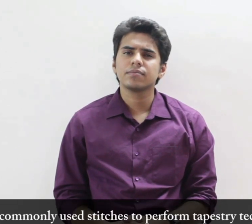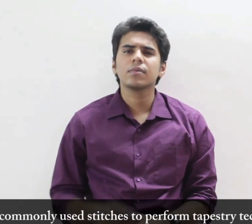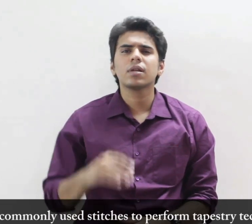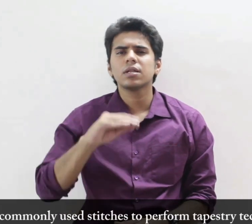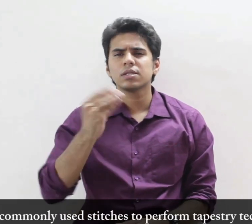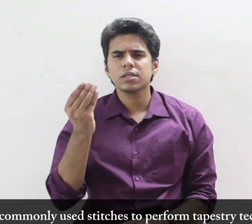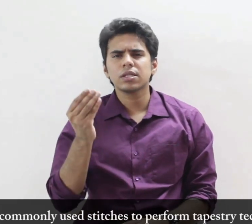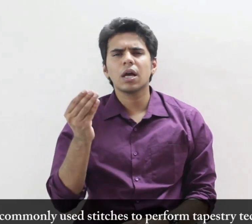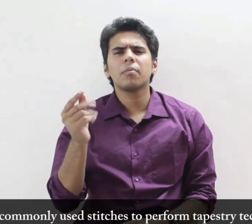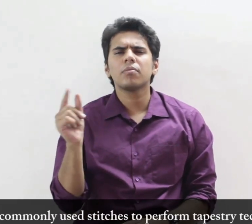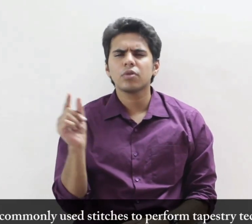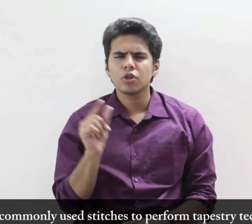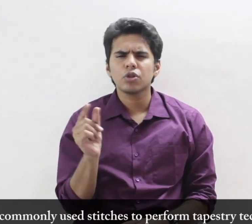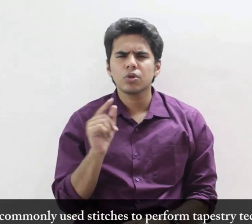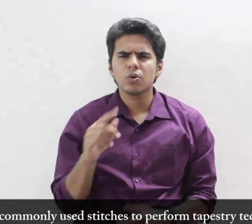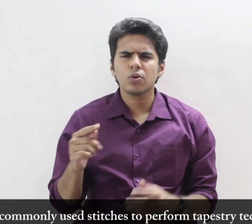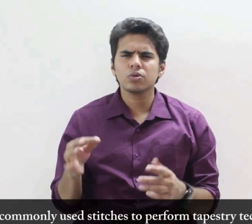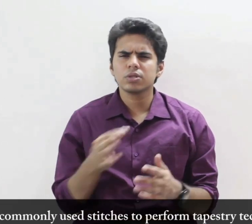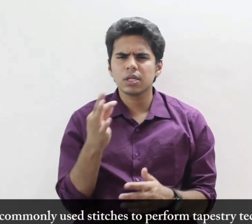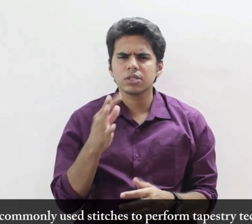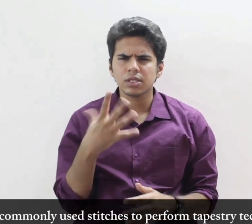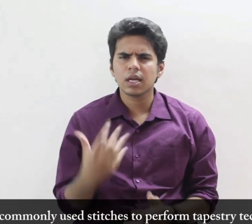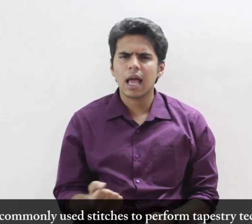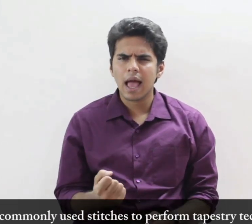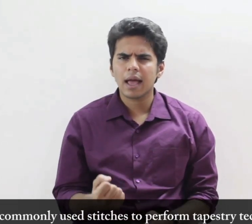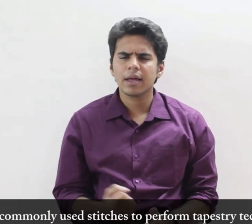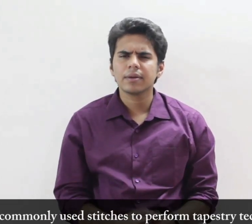Some commonly used stitches to perform tapestry techniques are